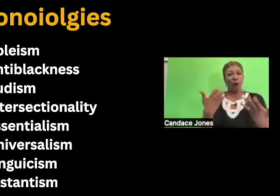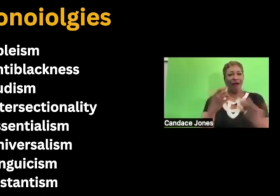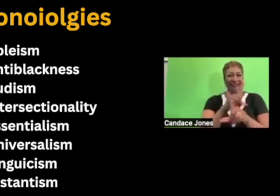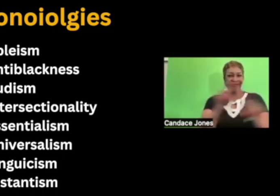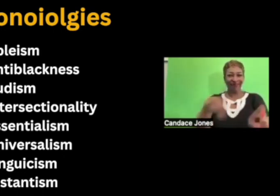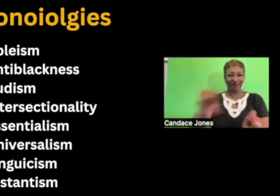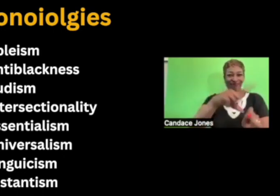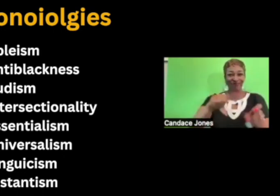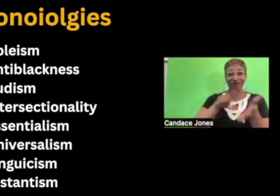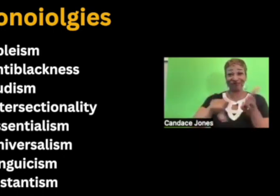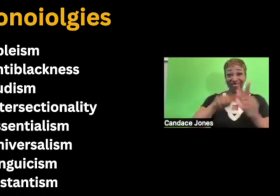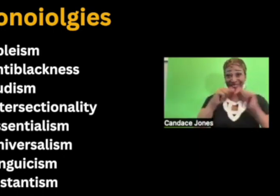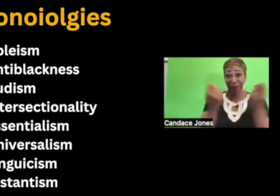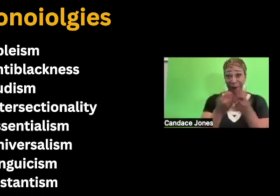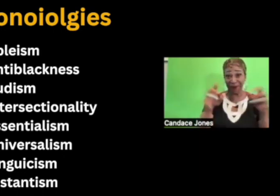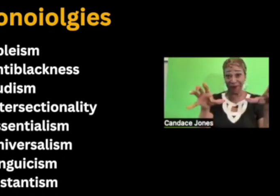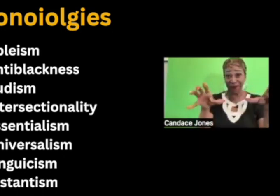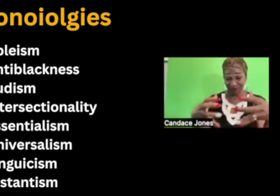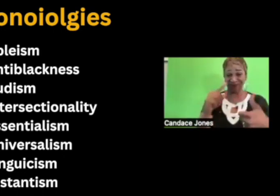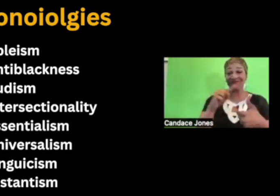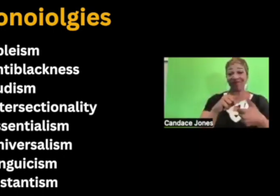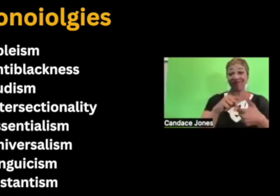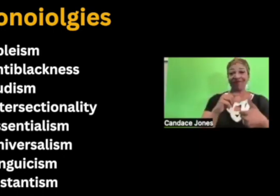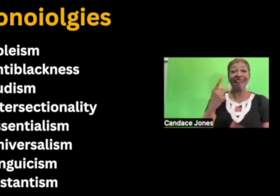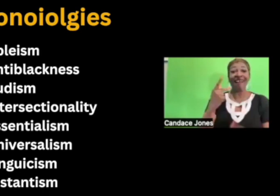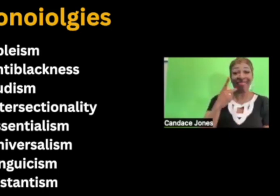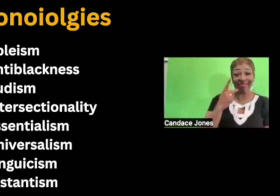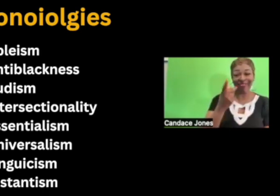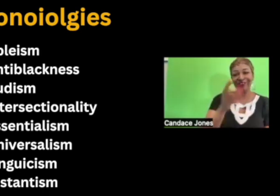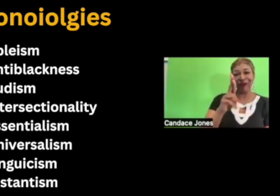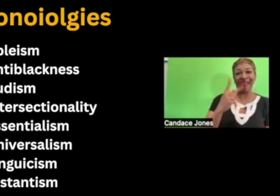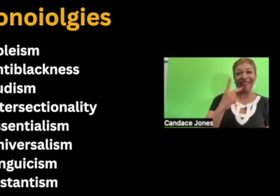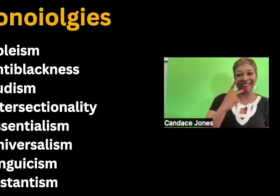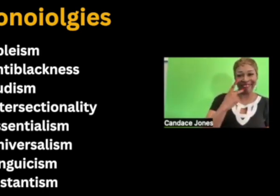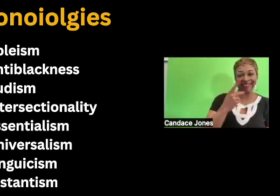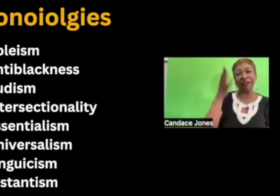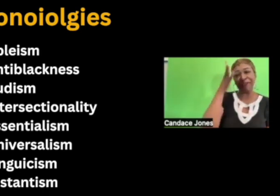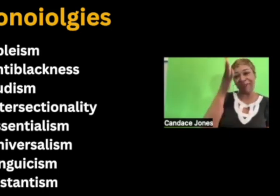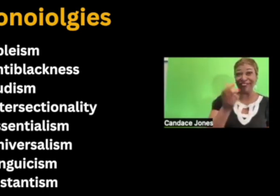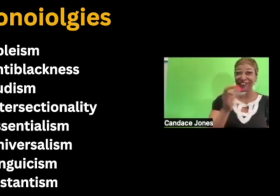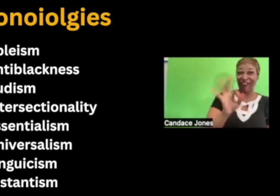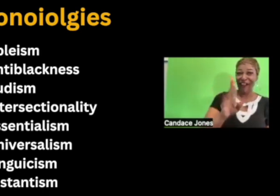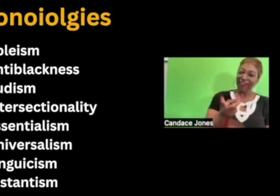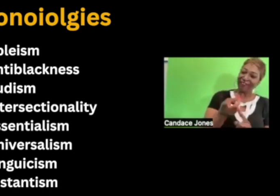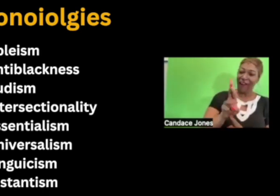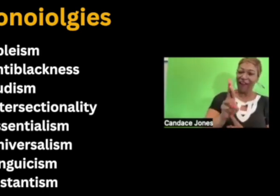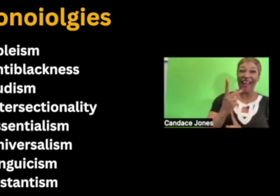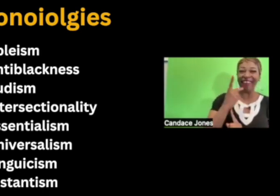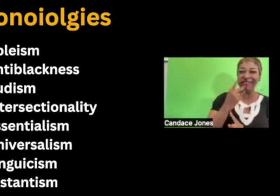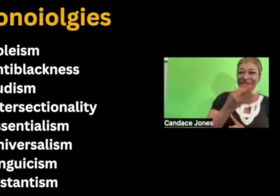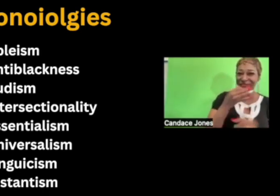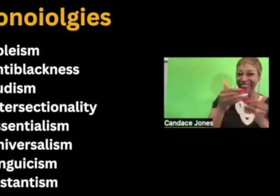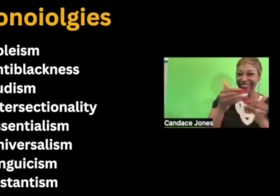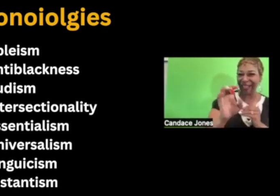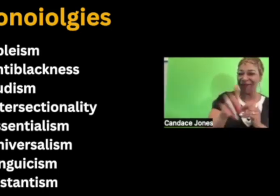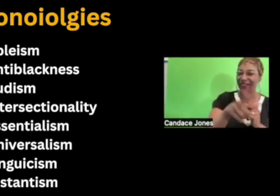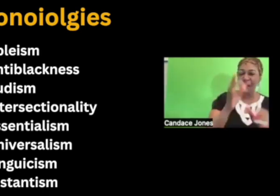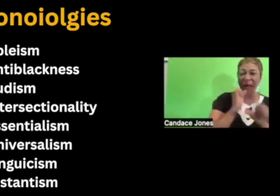more information that they will share. And we've got the research team that consists of soon to